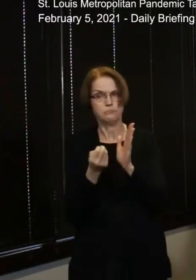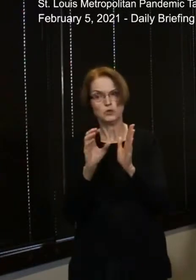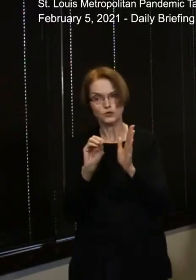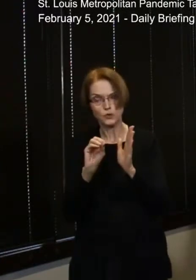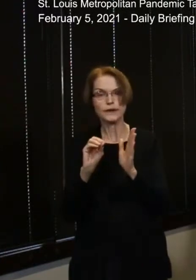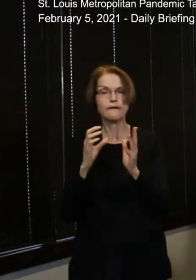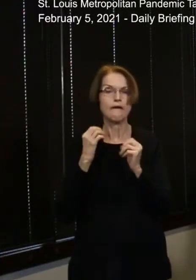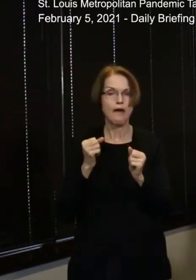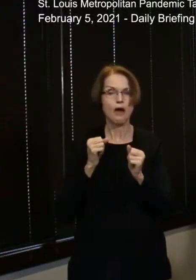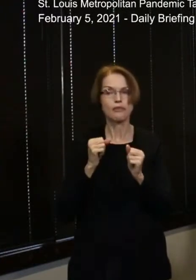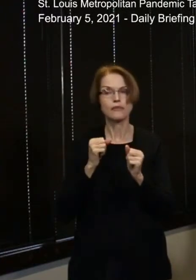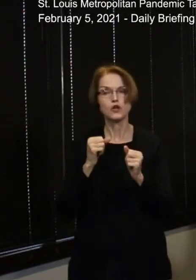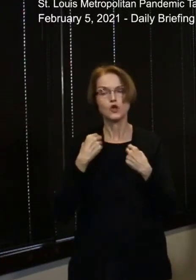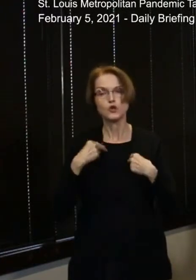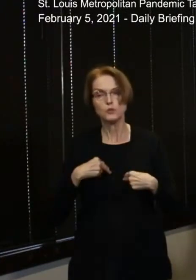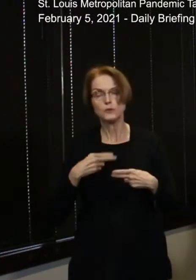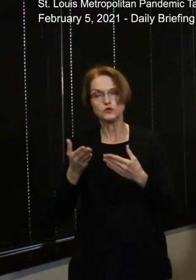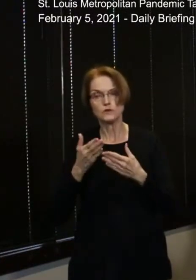Human Services website.